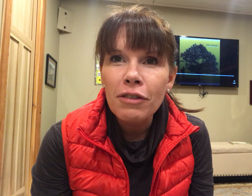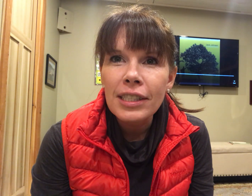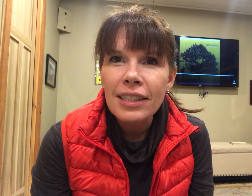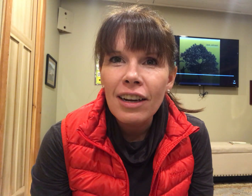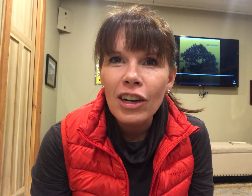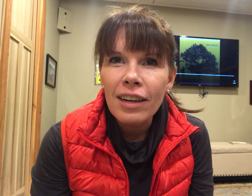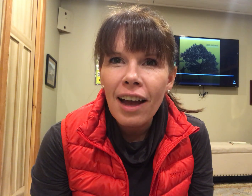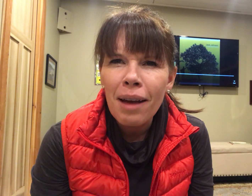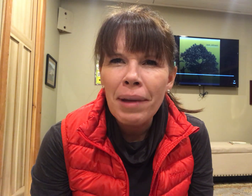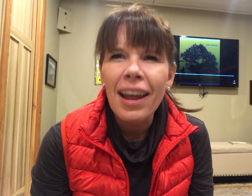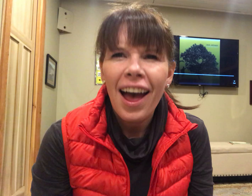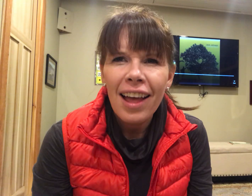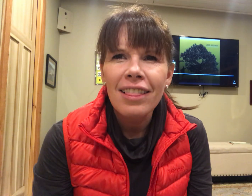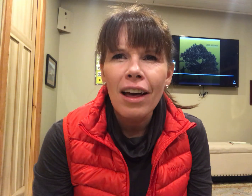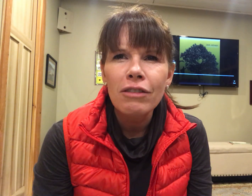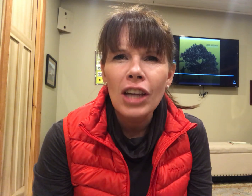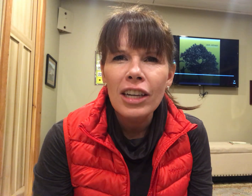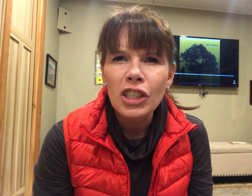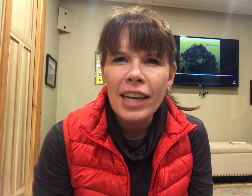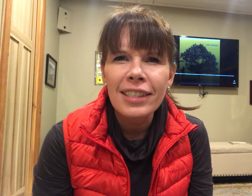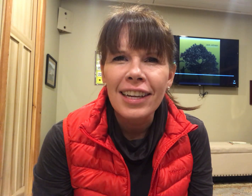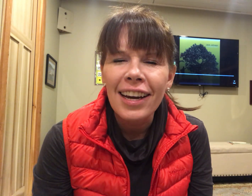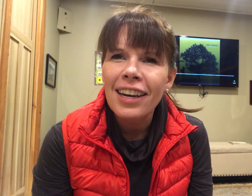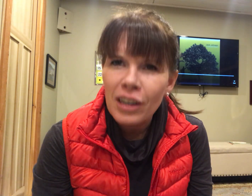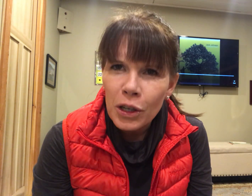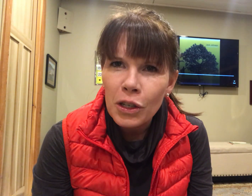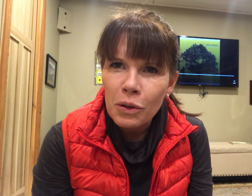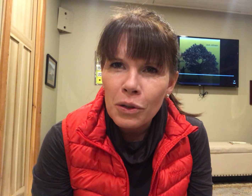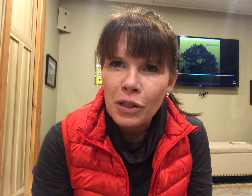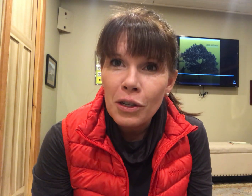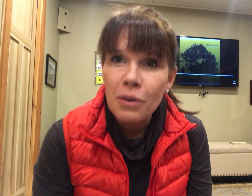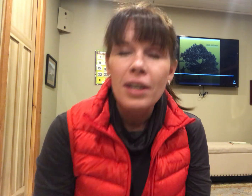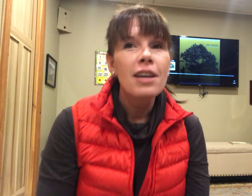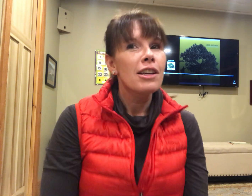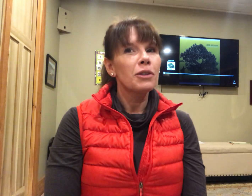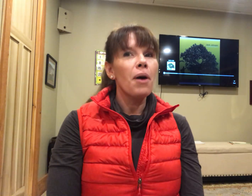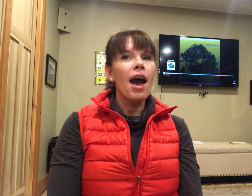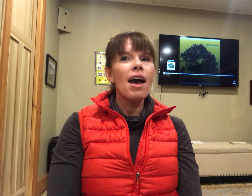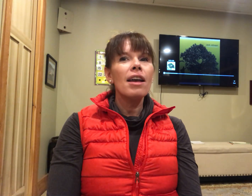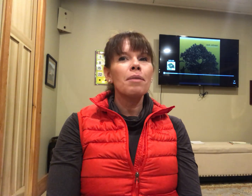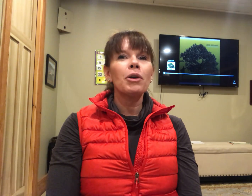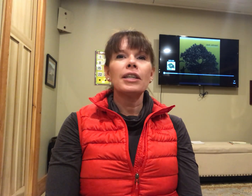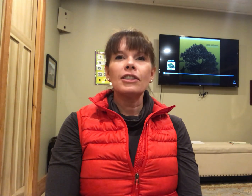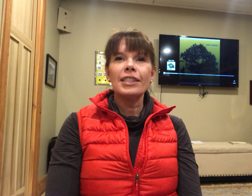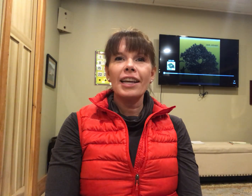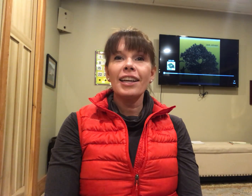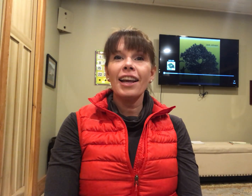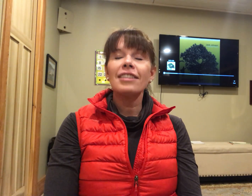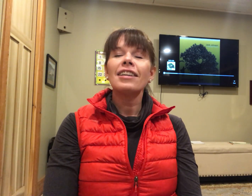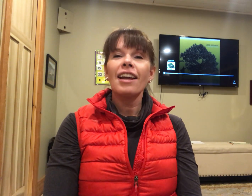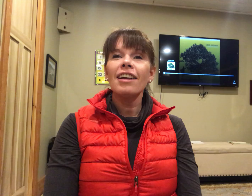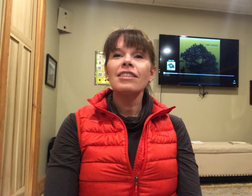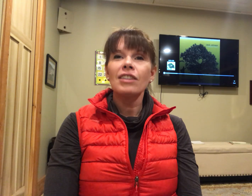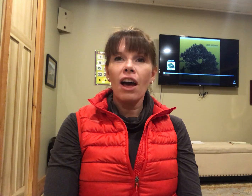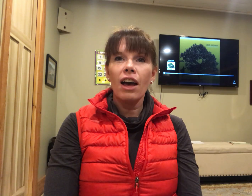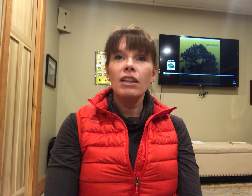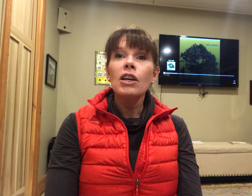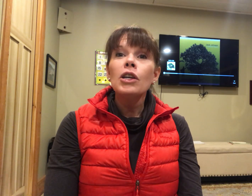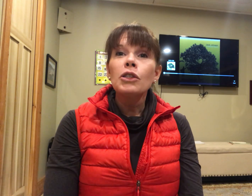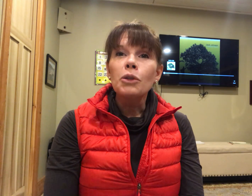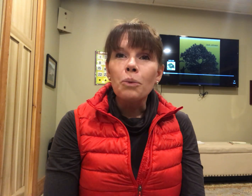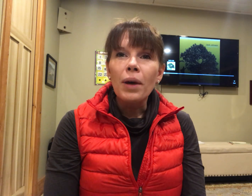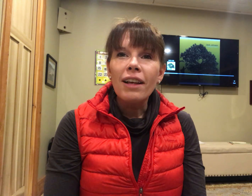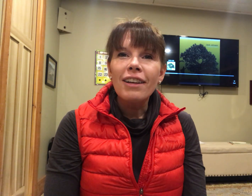a favorite singer in common. I love Jack Johnson, and I heard you do too. So I am going to dedicate today's